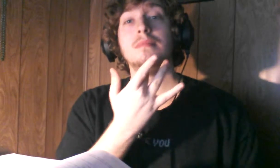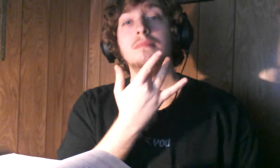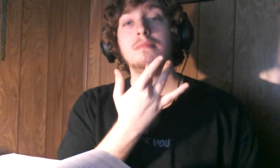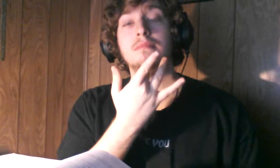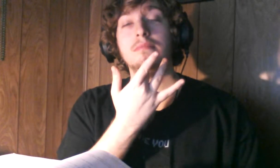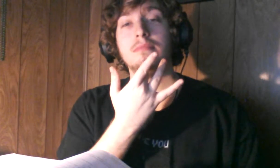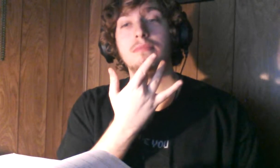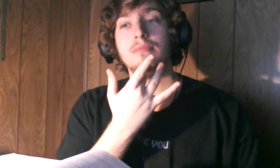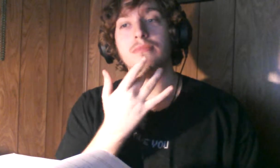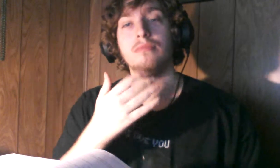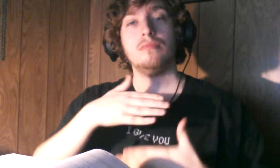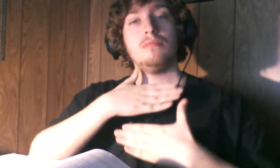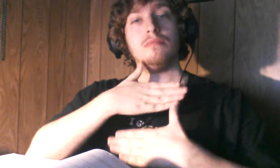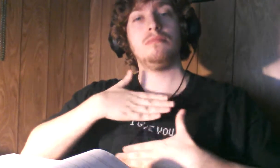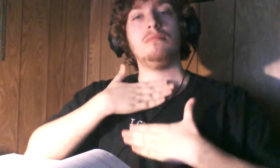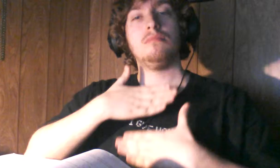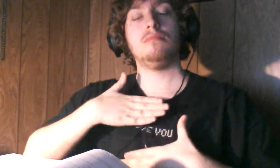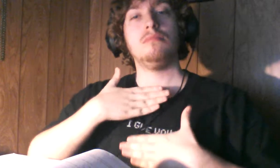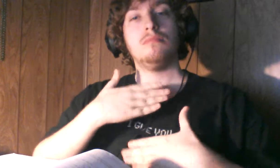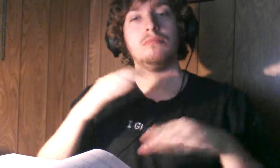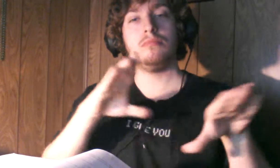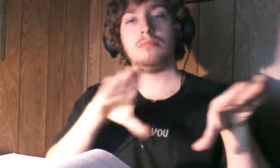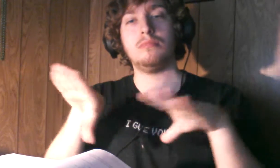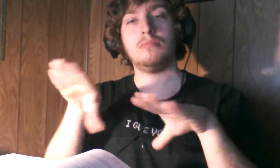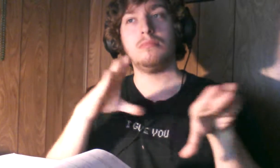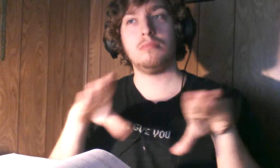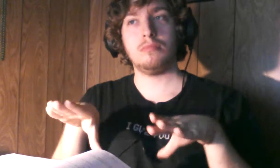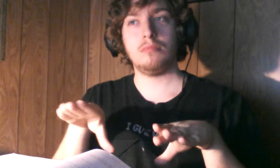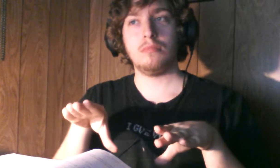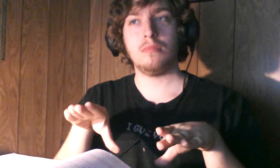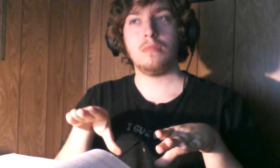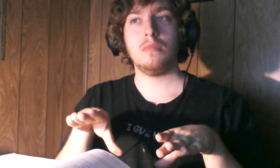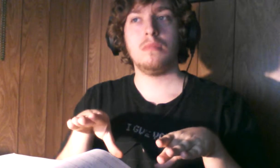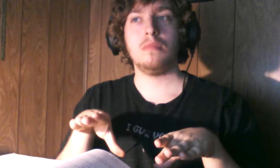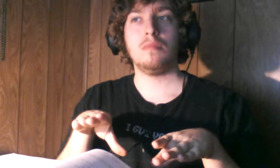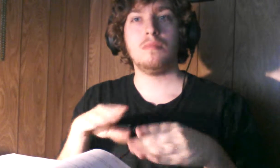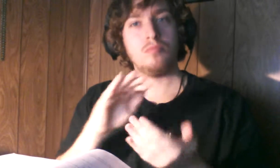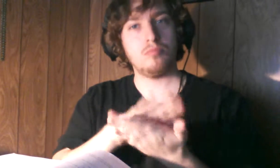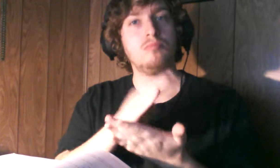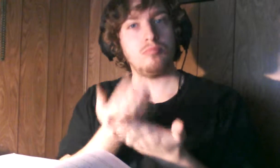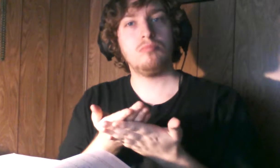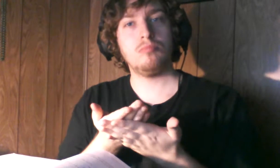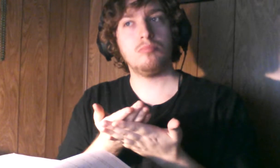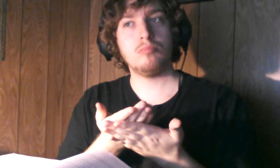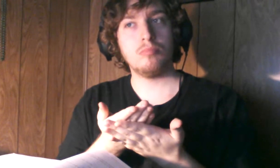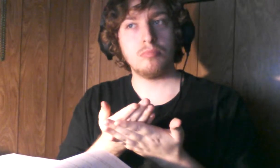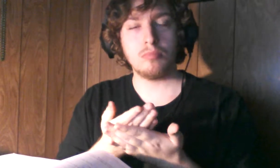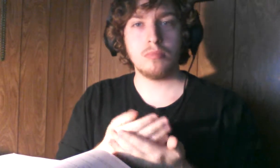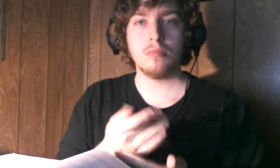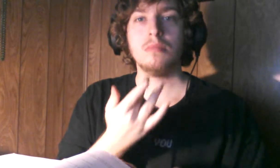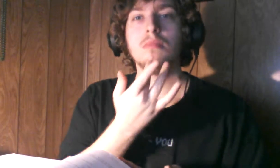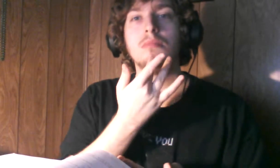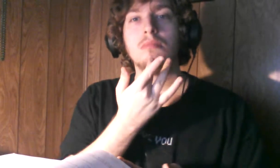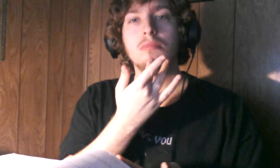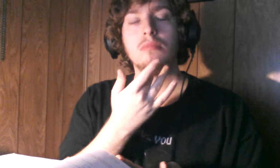Partiz was 25-year-old Partiz Harvester, a criminal justice major at the university. When